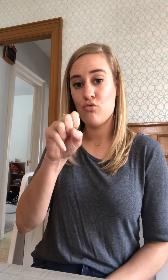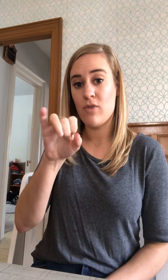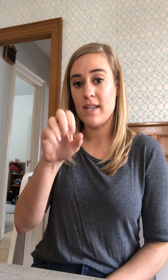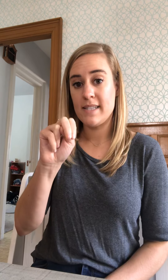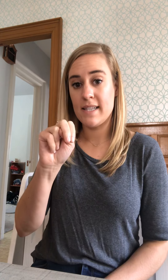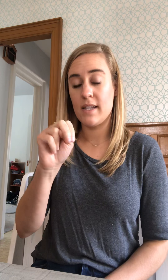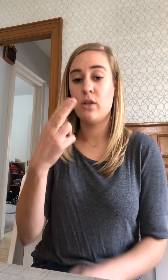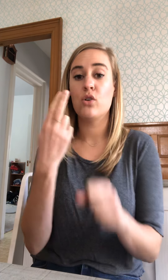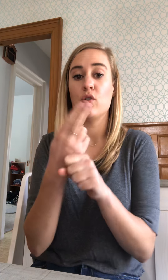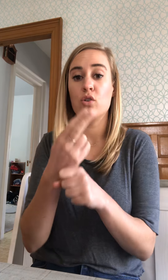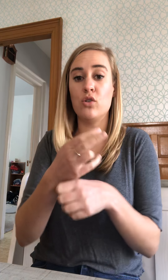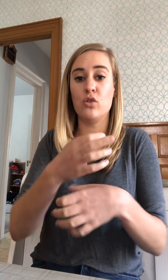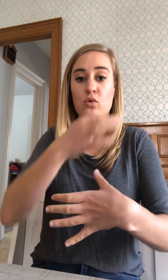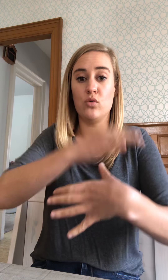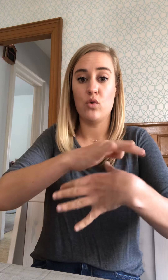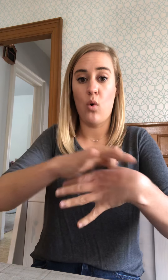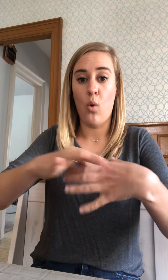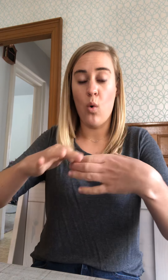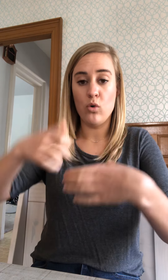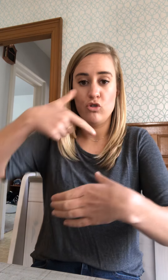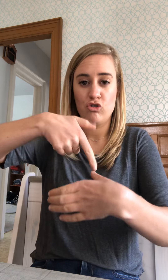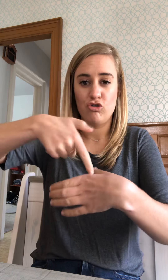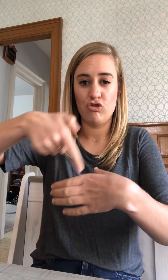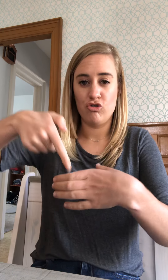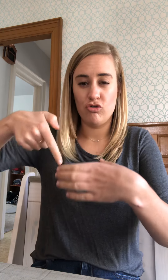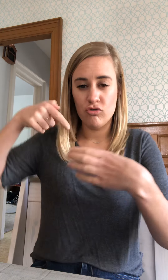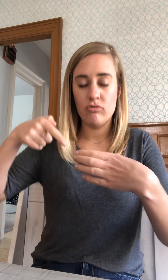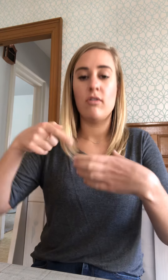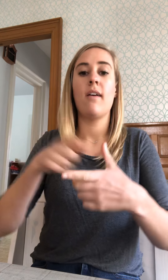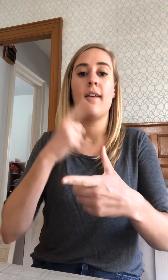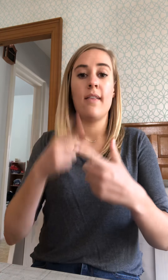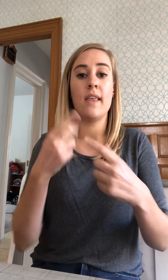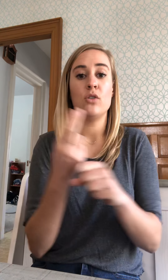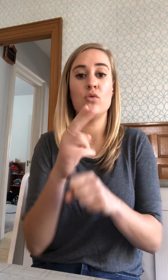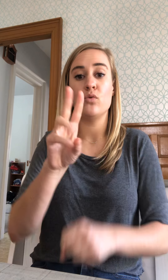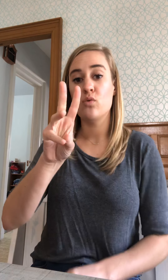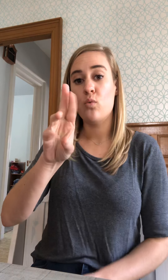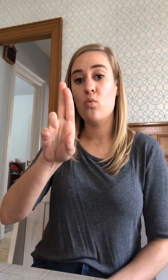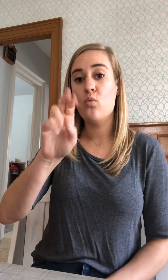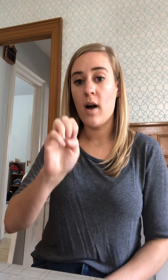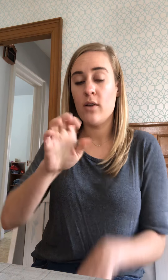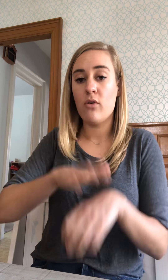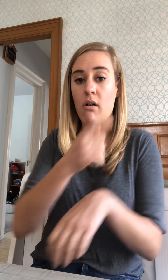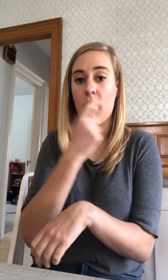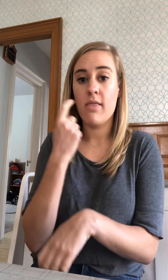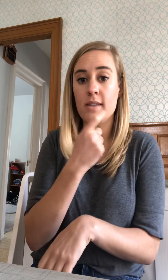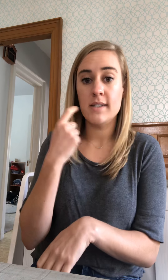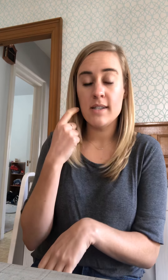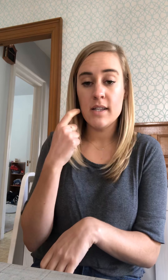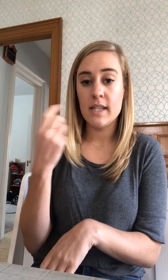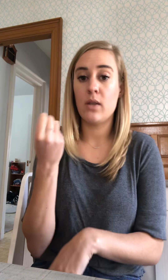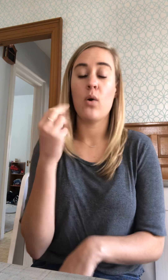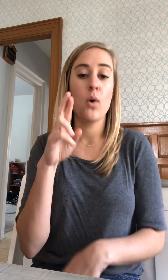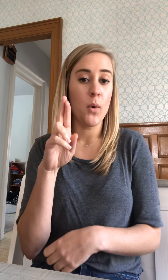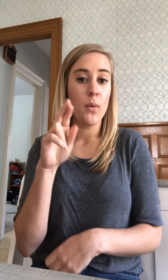and wire those things to teeth if the patient has teeth, or wire them around the mandible or